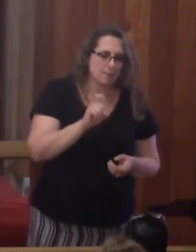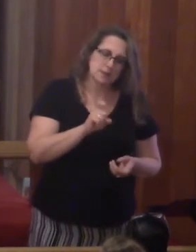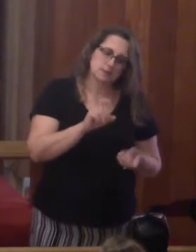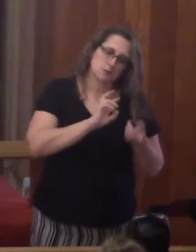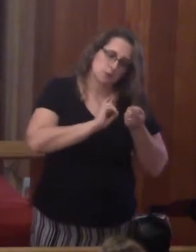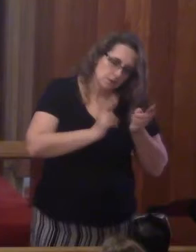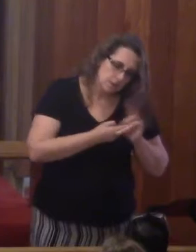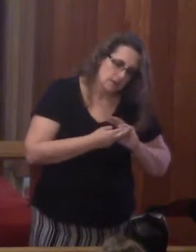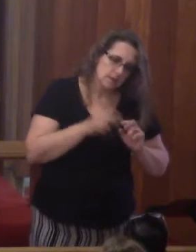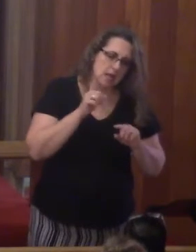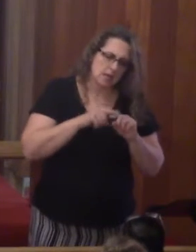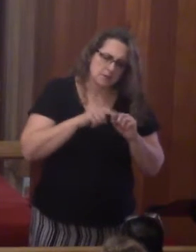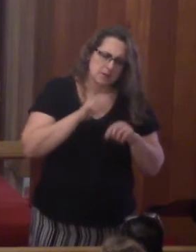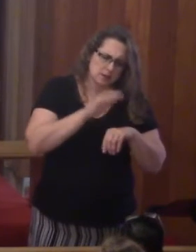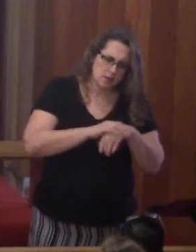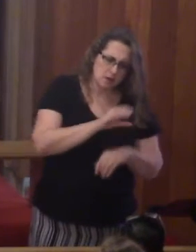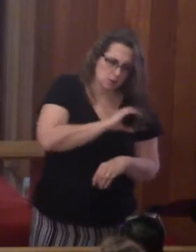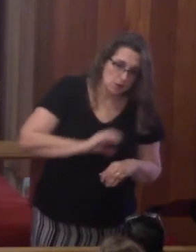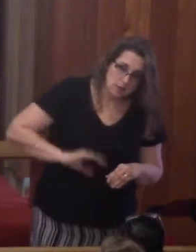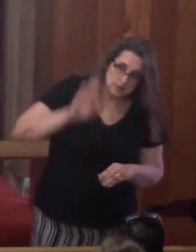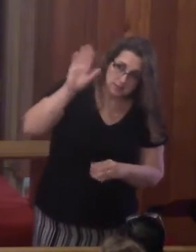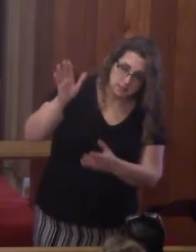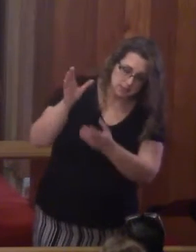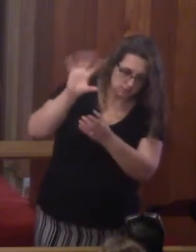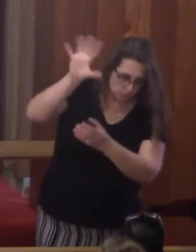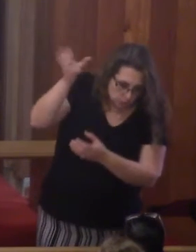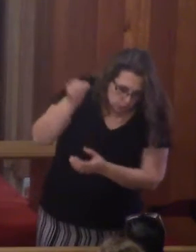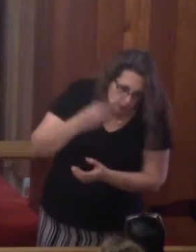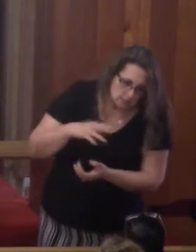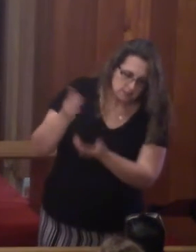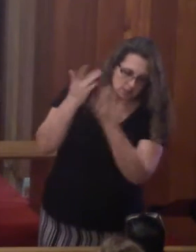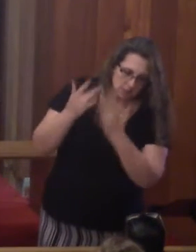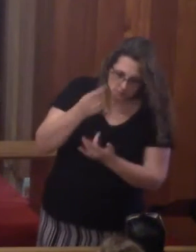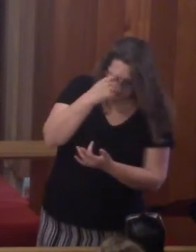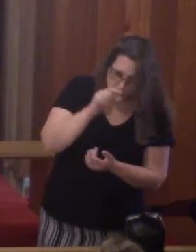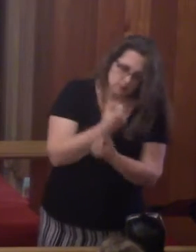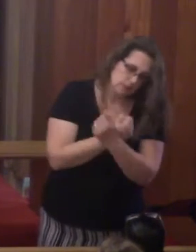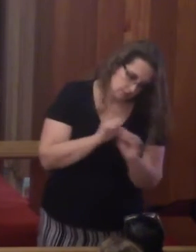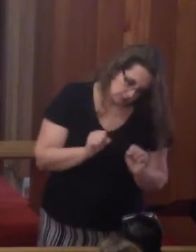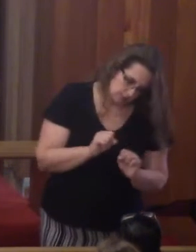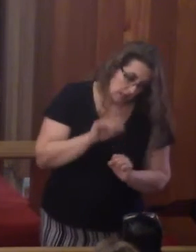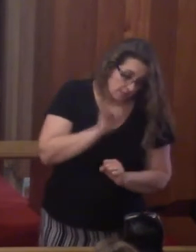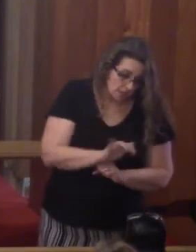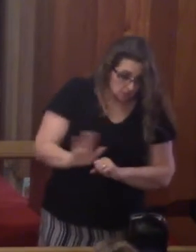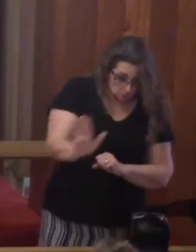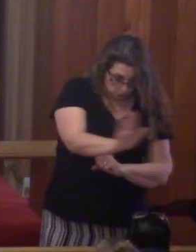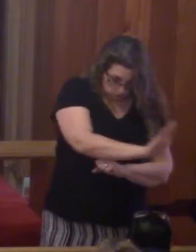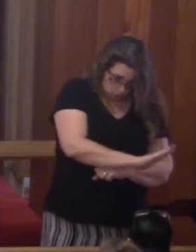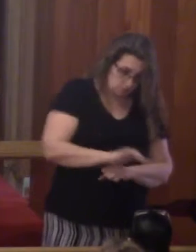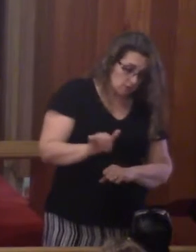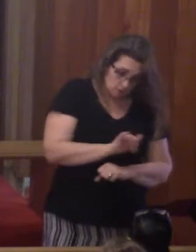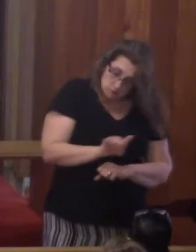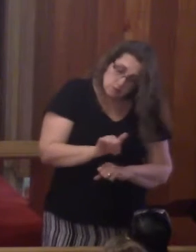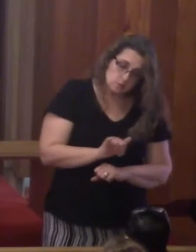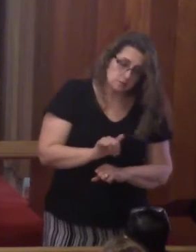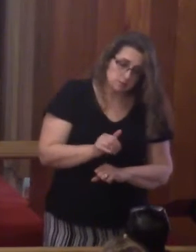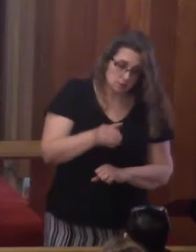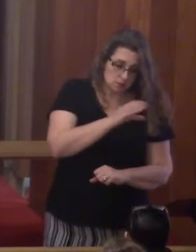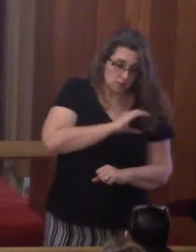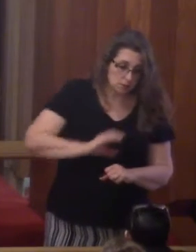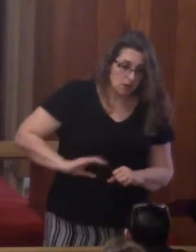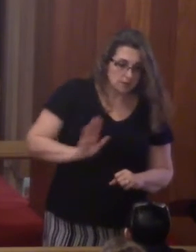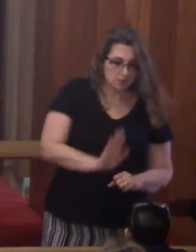And I rely on Christ's grace and mercy for my salvation. For that is yours as well. For Christ